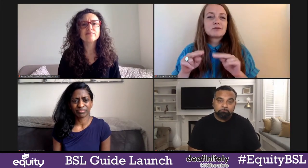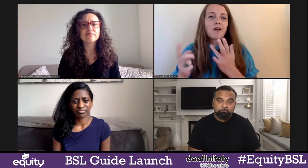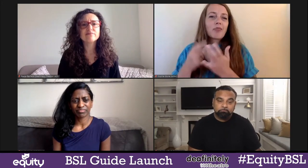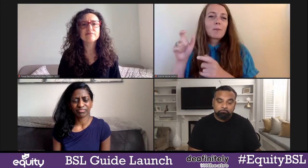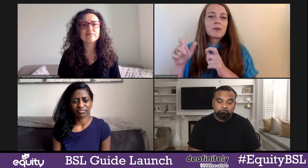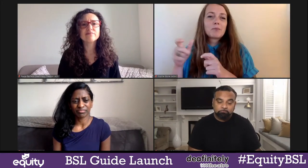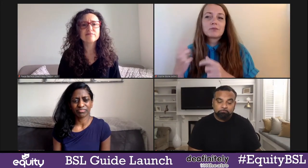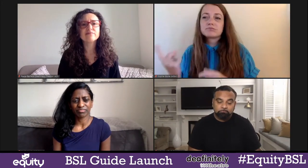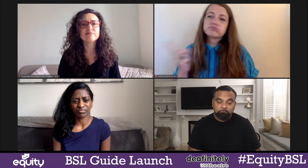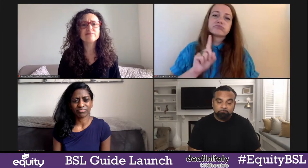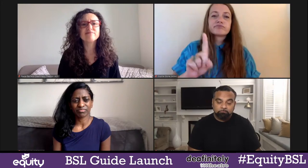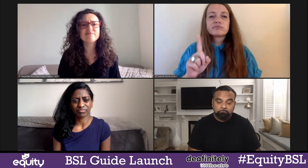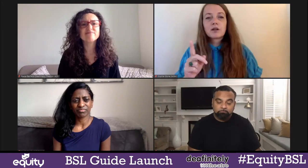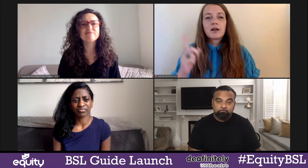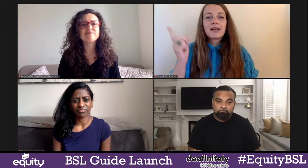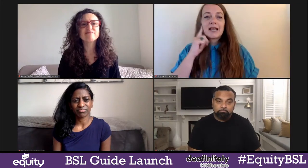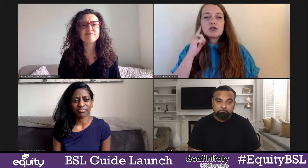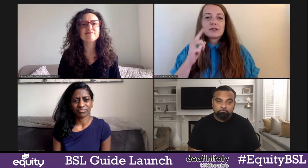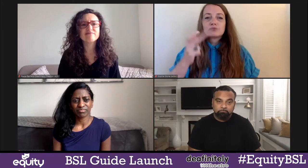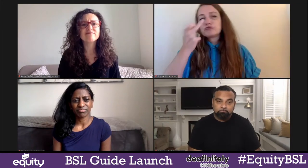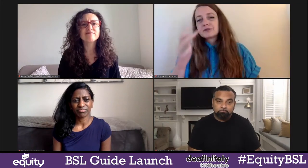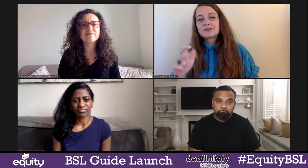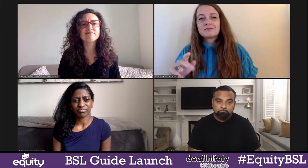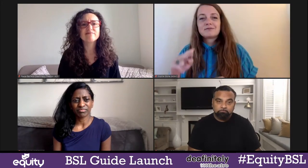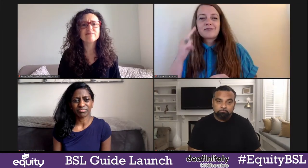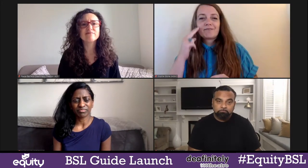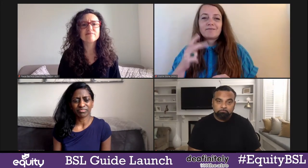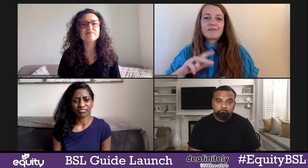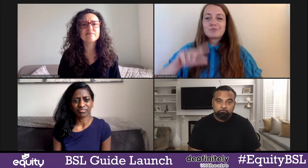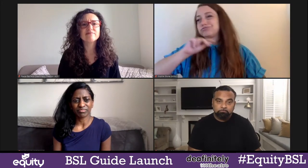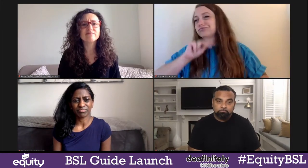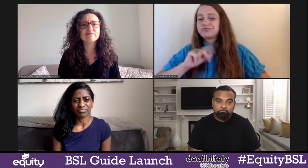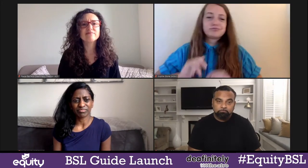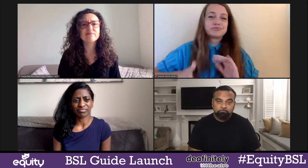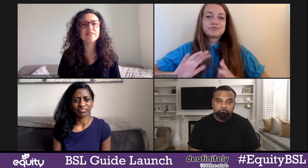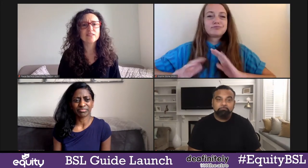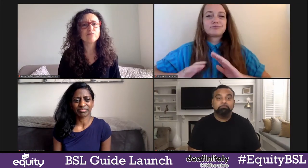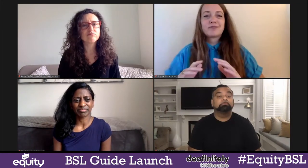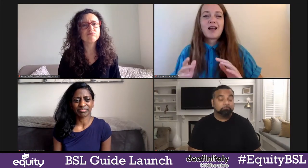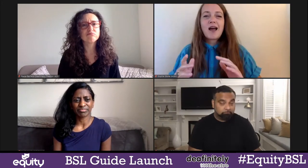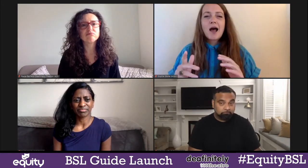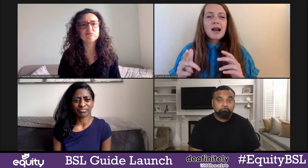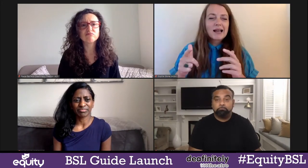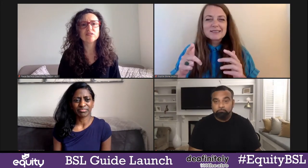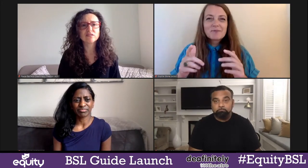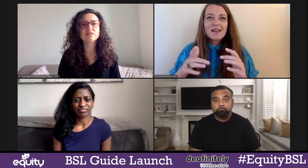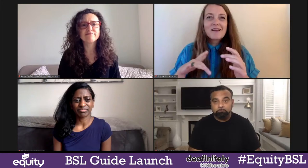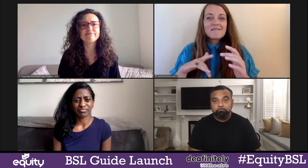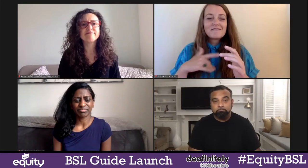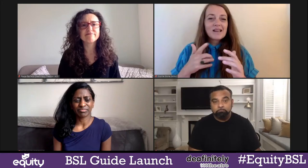very inequitable process where a hearing actor could come in, pretend to be deaf, sign a little